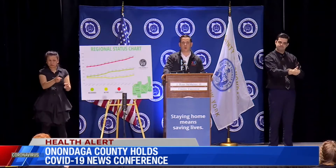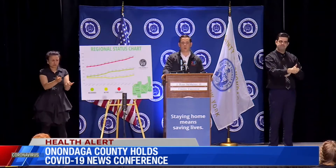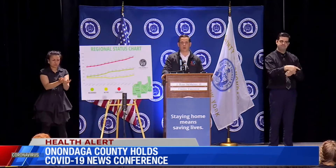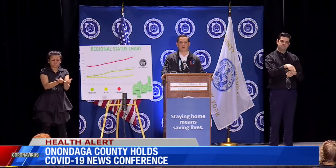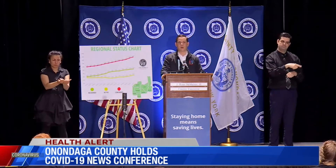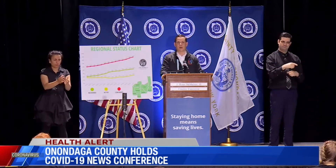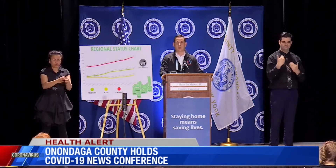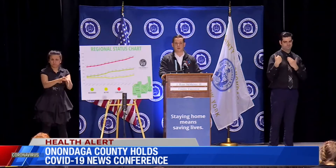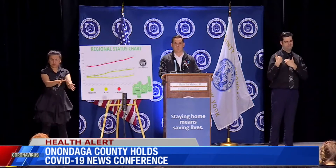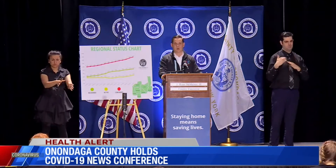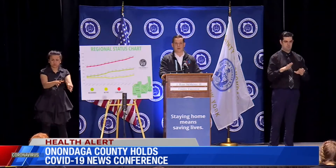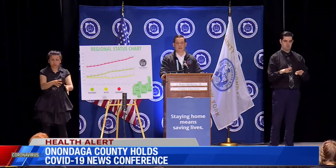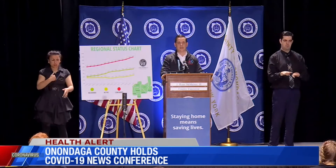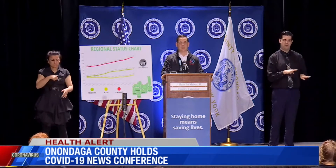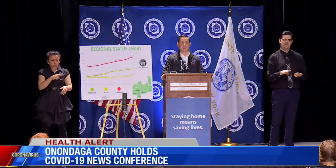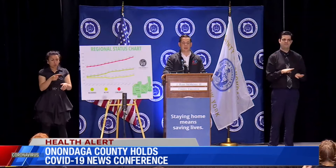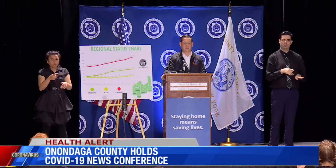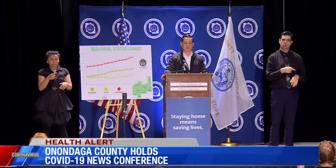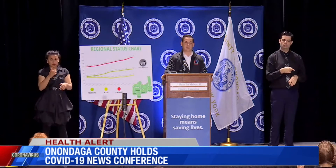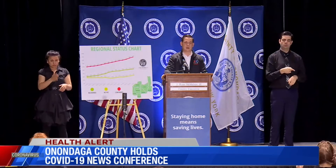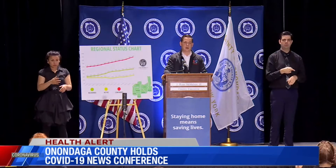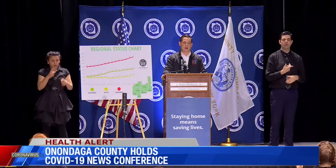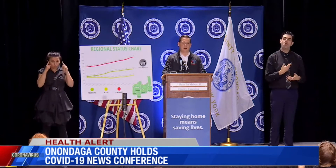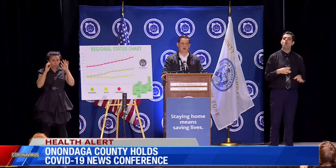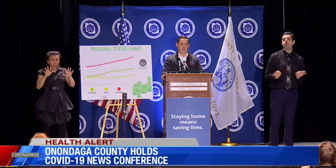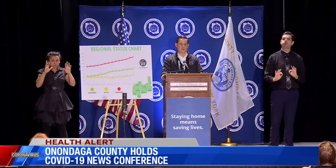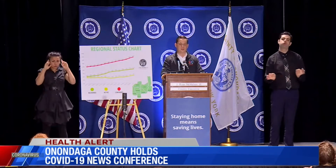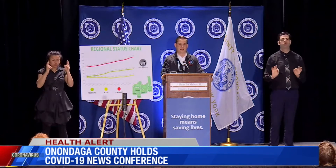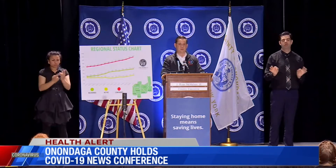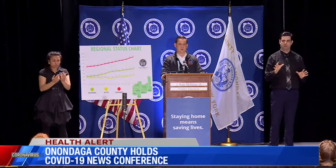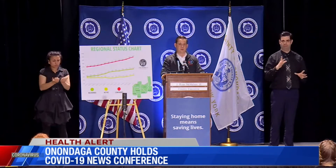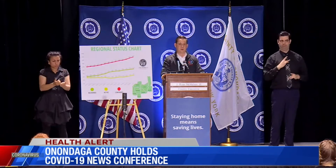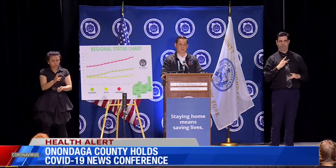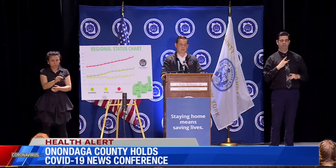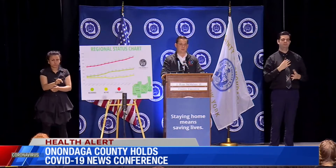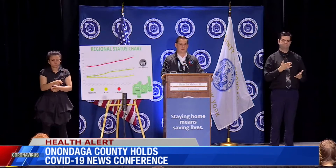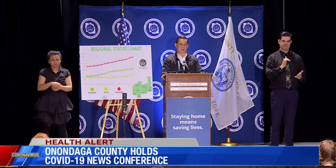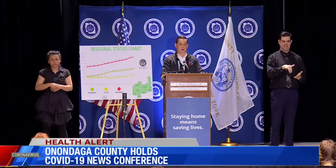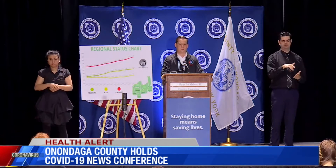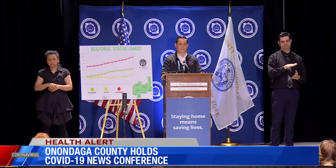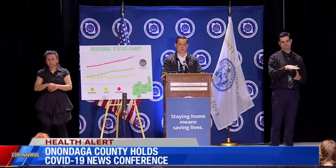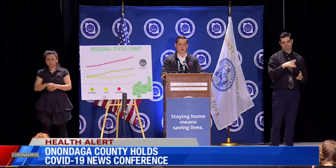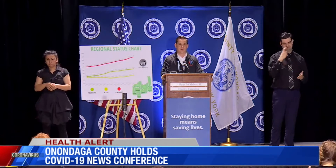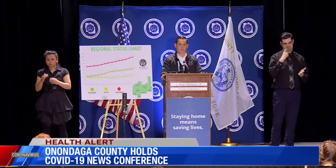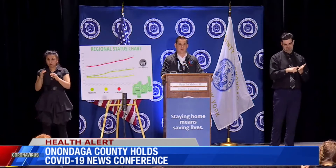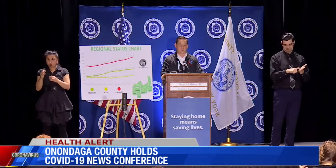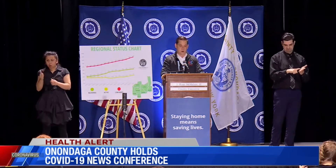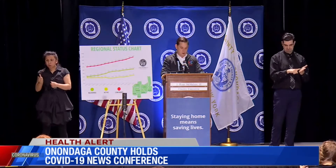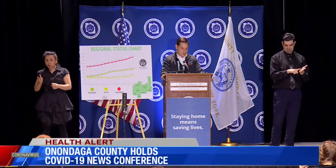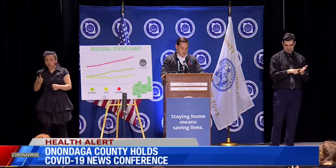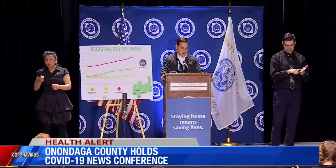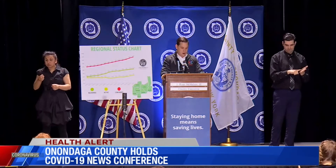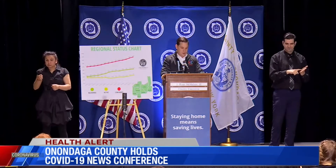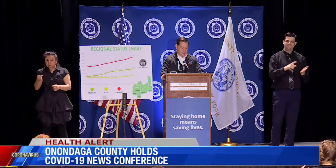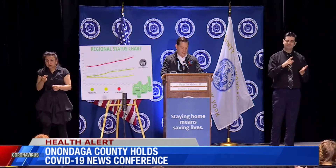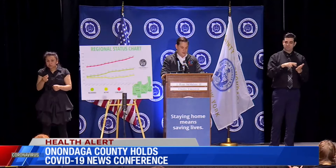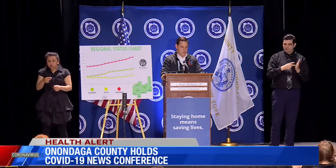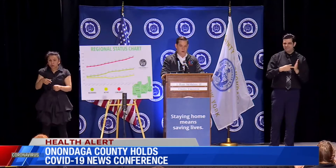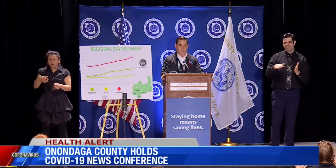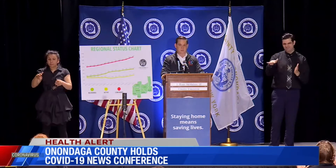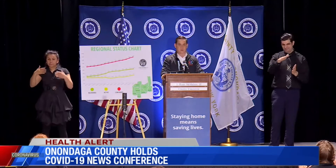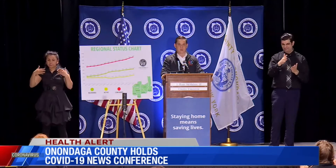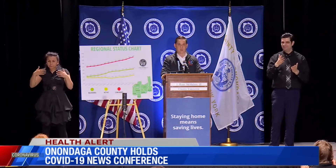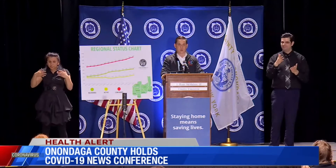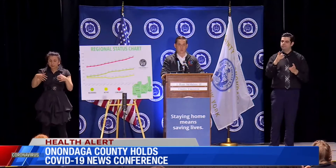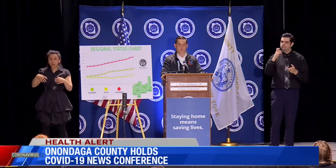moving forward as the weather gets nice. We just ask people, you need to be smart. You've been smart. Our data is